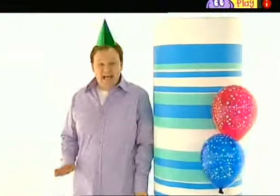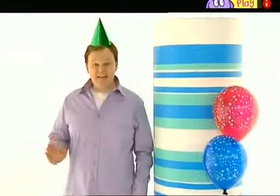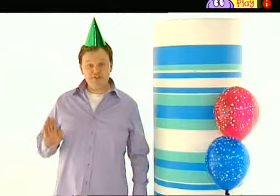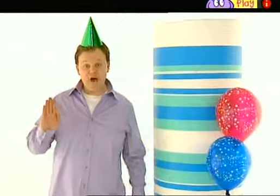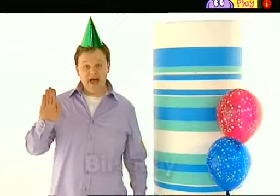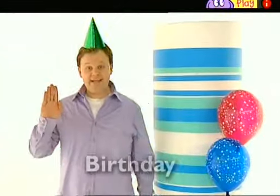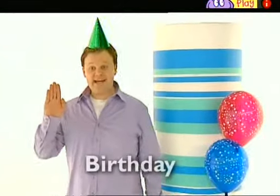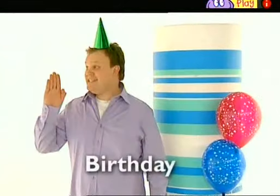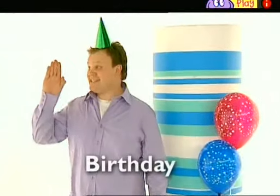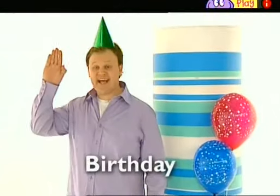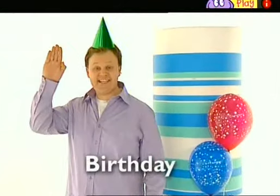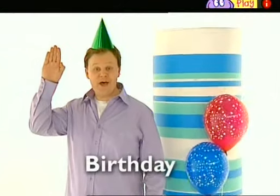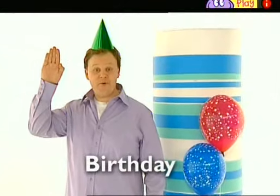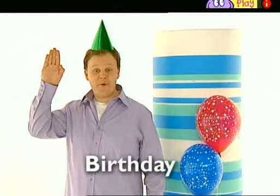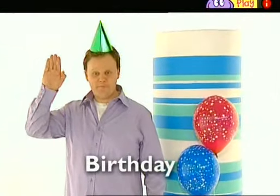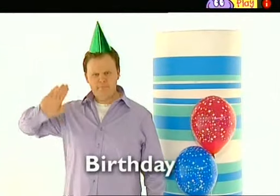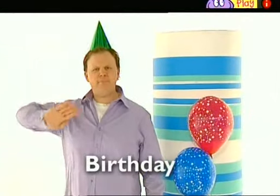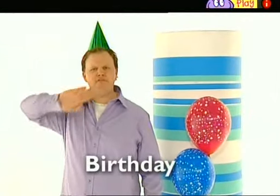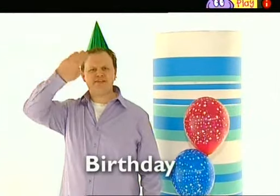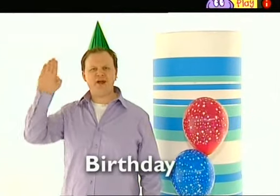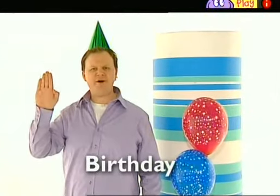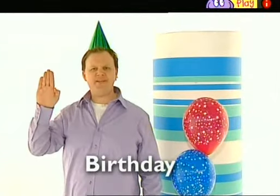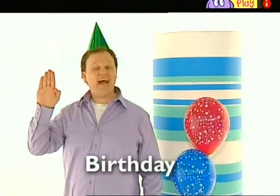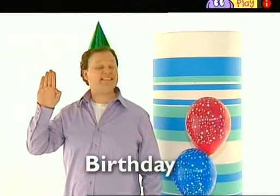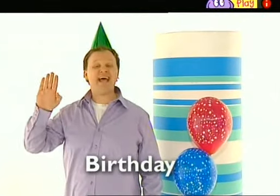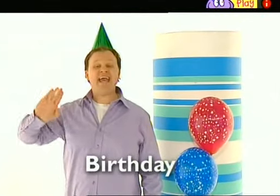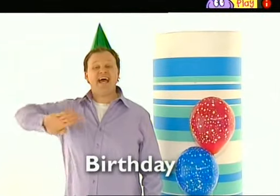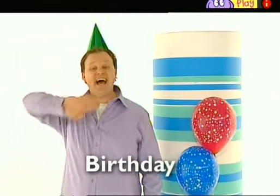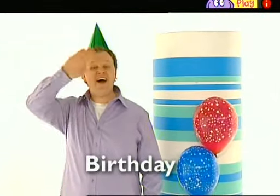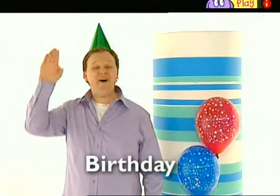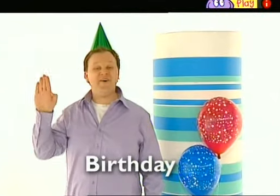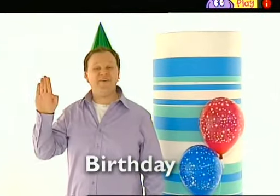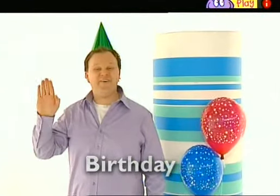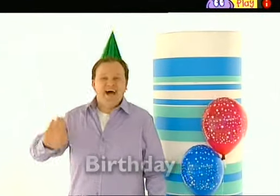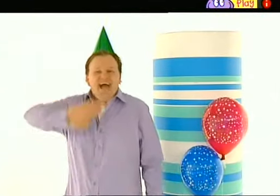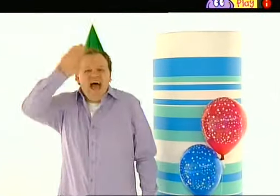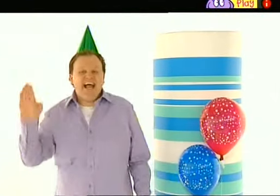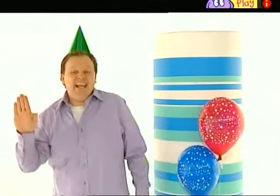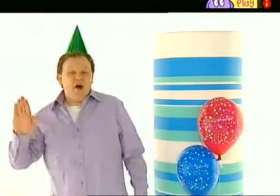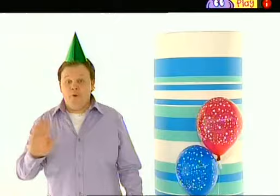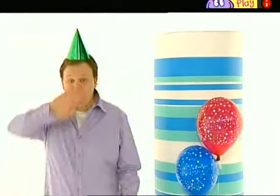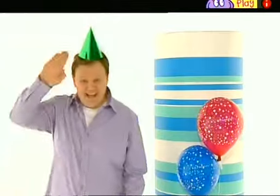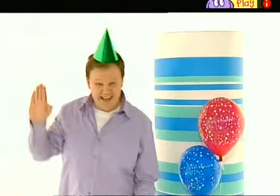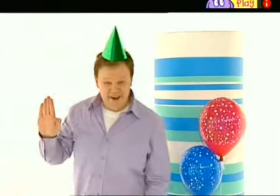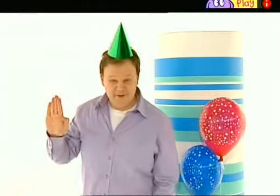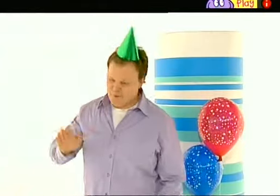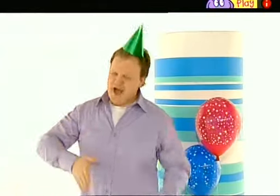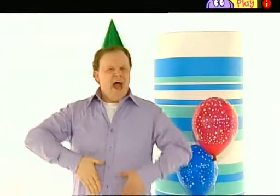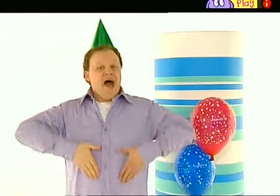Lift your hand just like so. Move it around and say hello! Hello, hello,